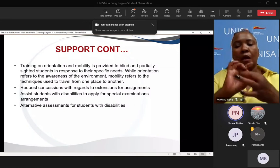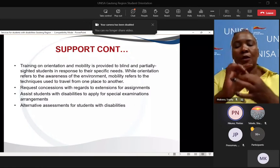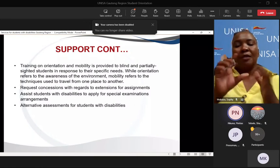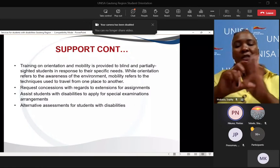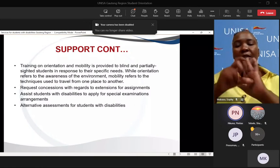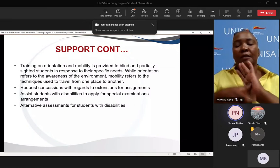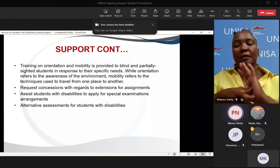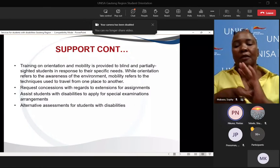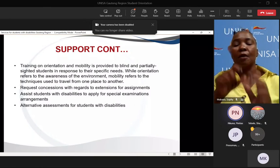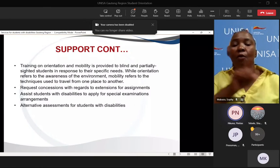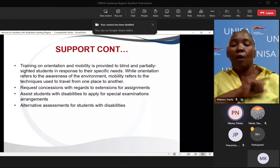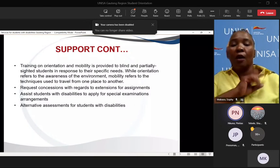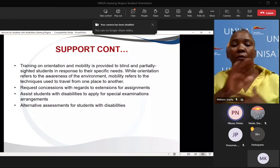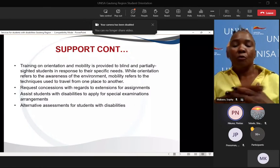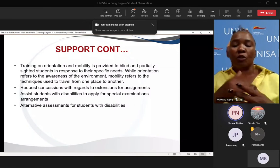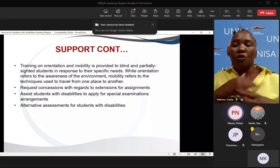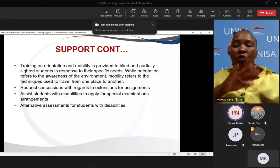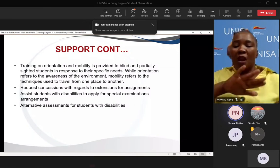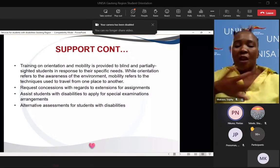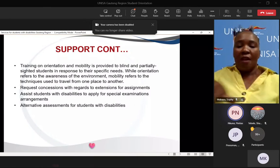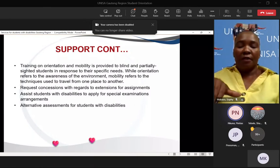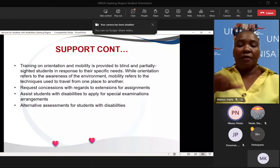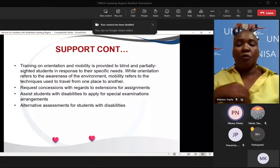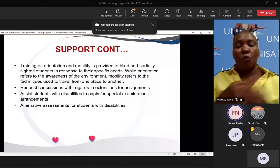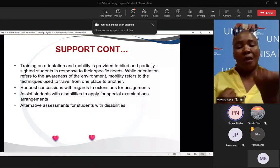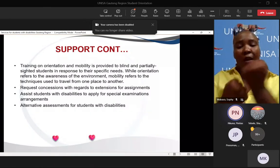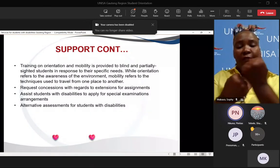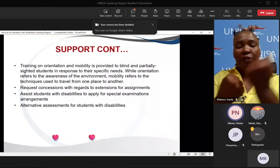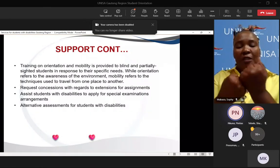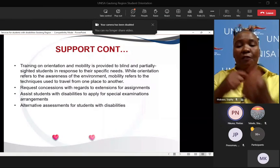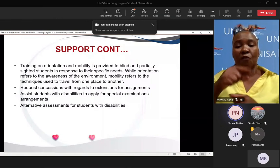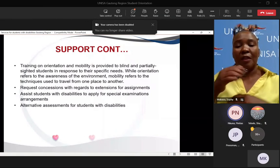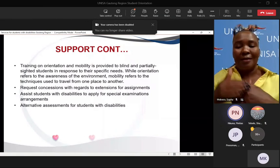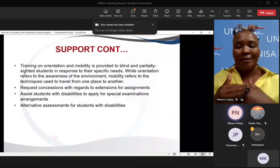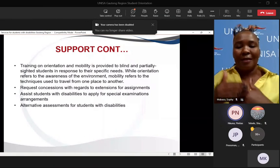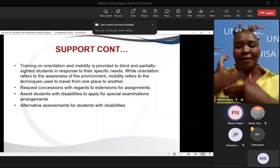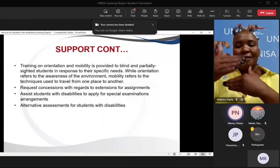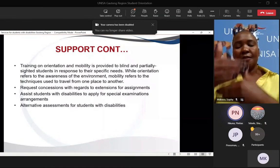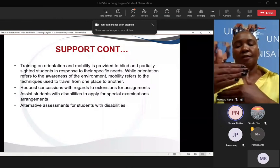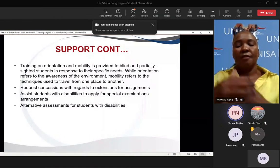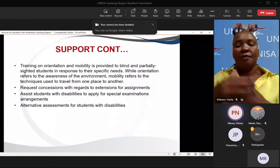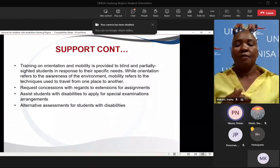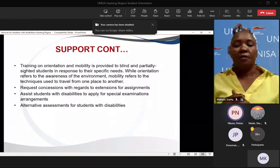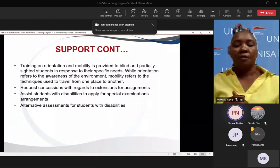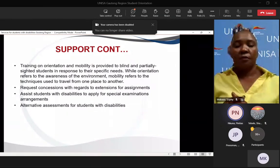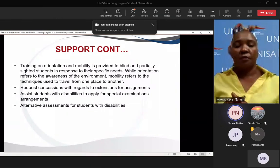we ensure that they are not left out we advocate for extensions